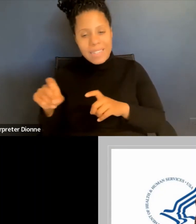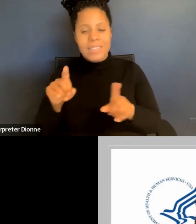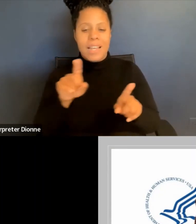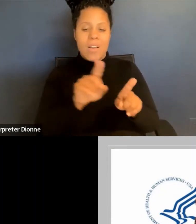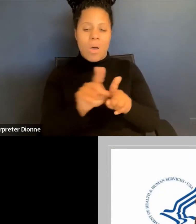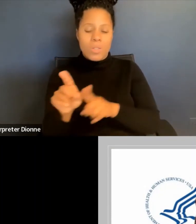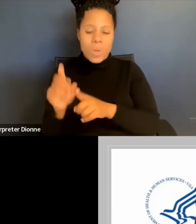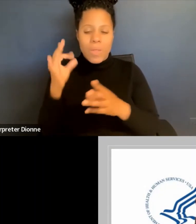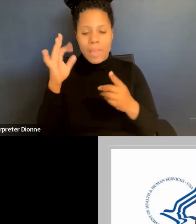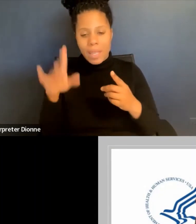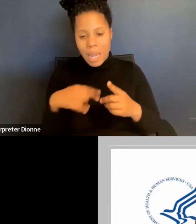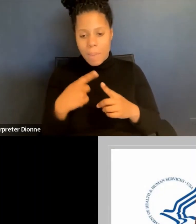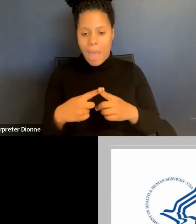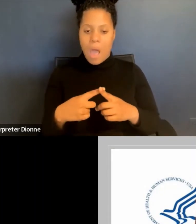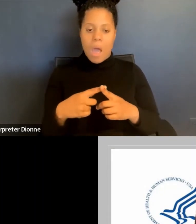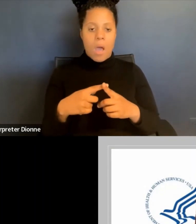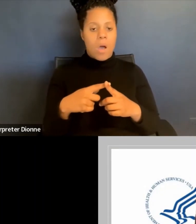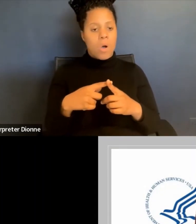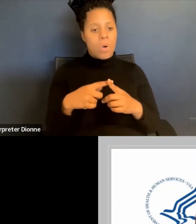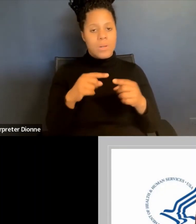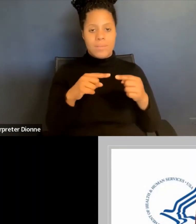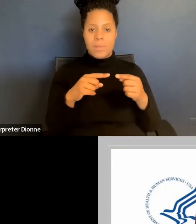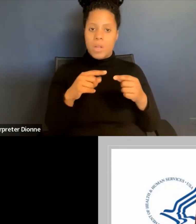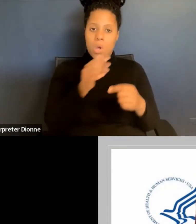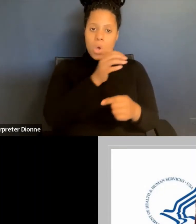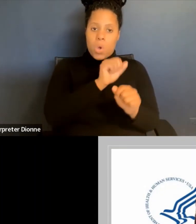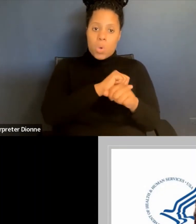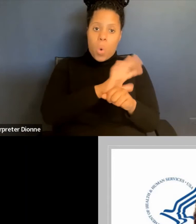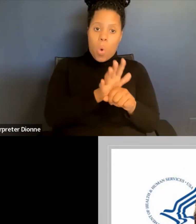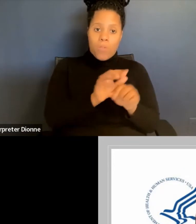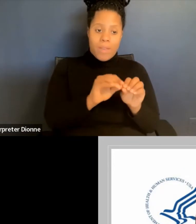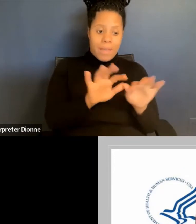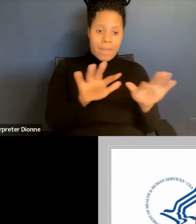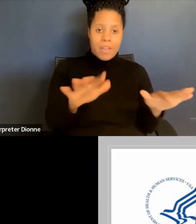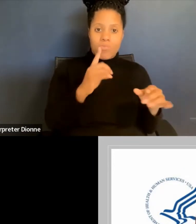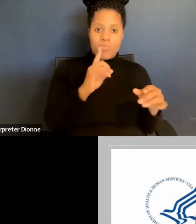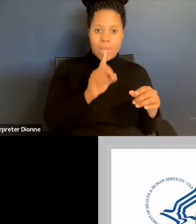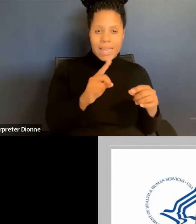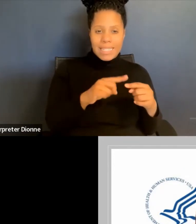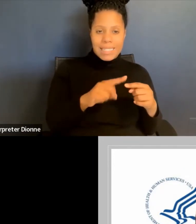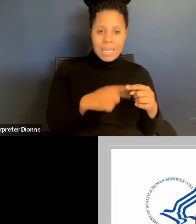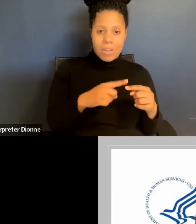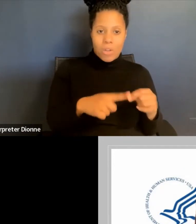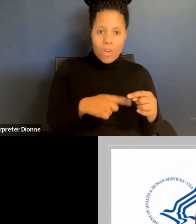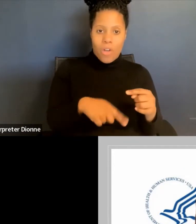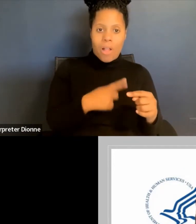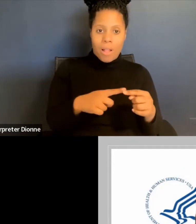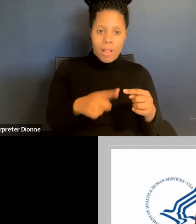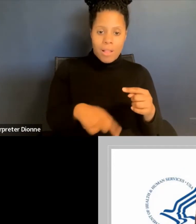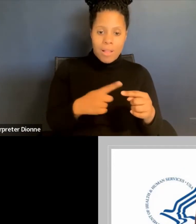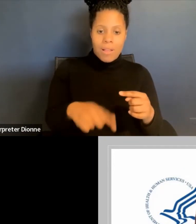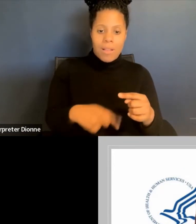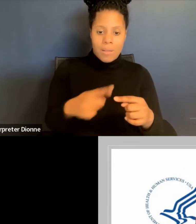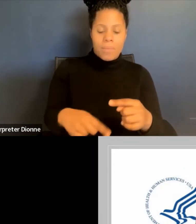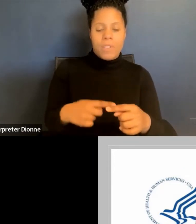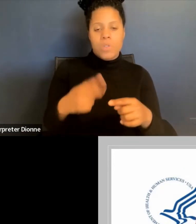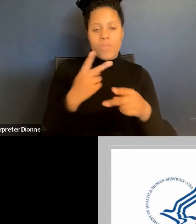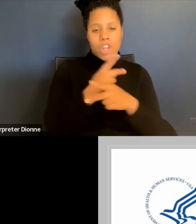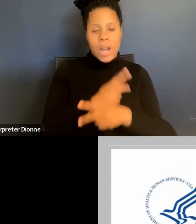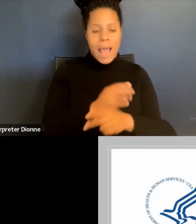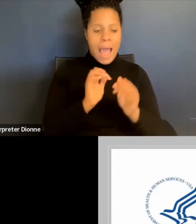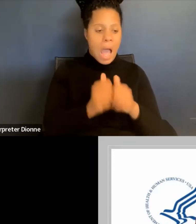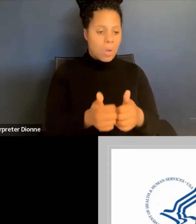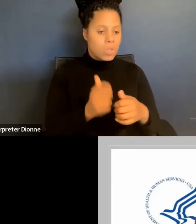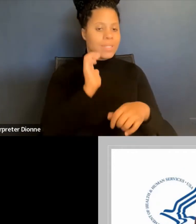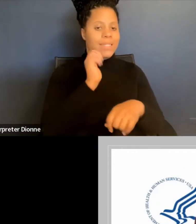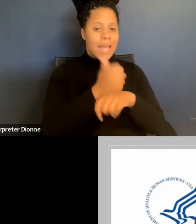and ensure that, if we are in sort of a waning period, to make sure that they are establishing those partnerships and materials